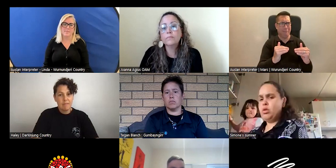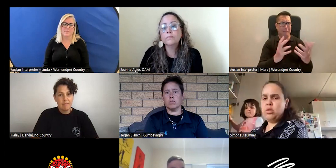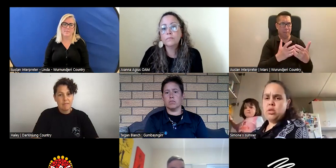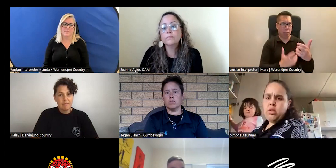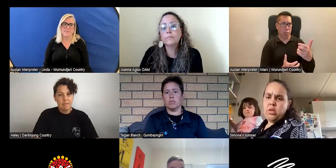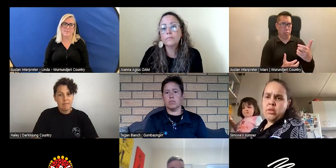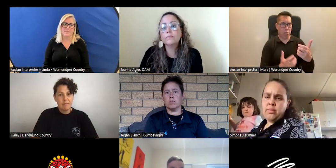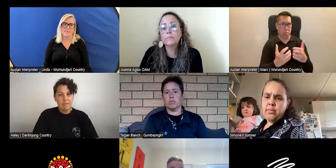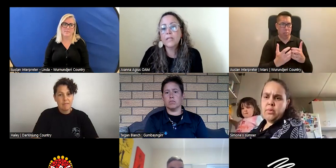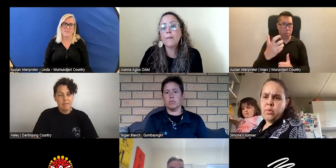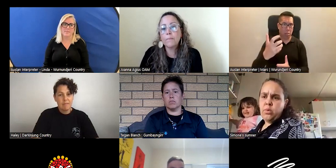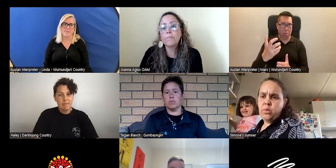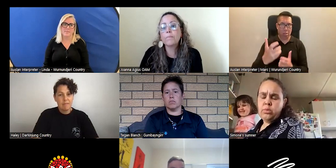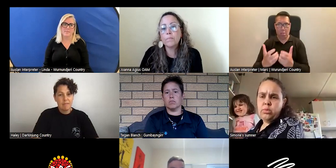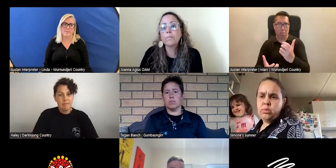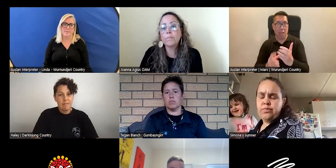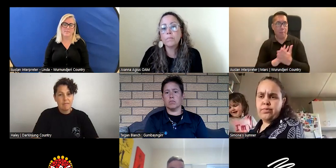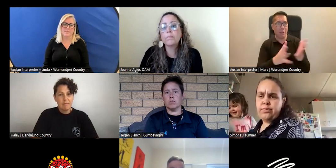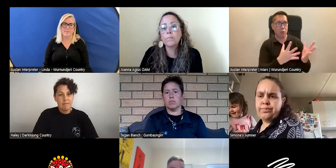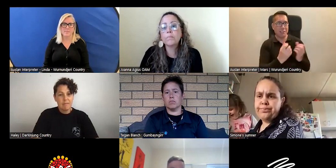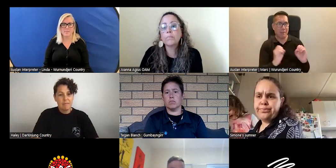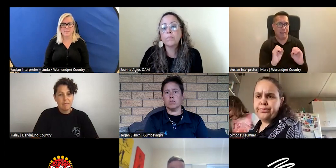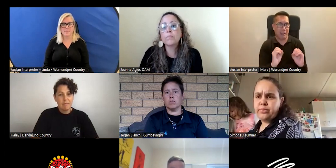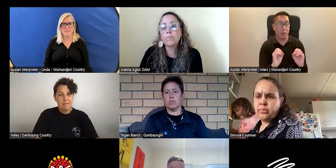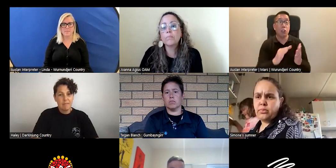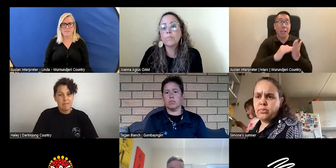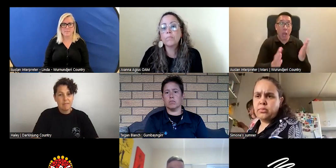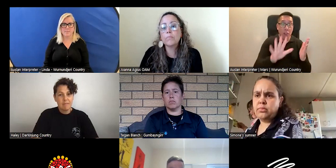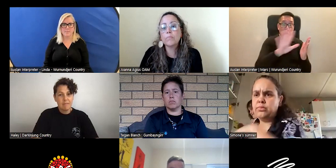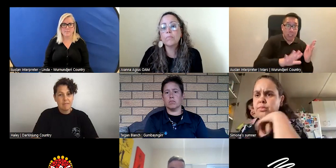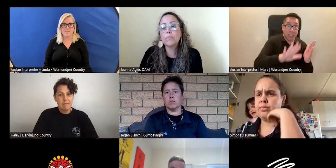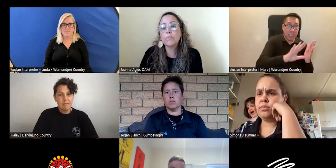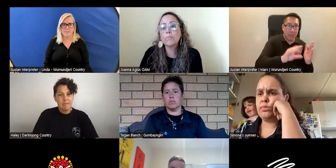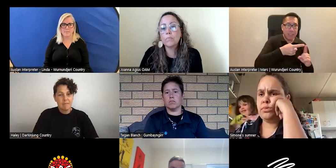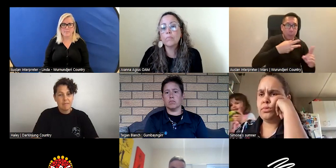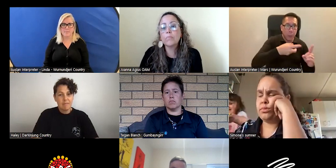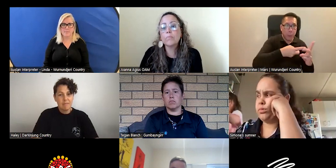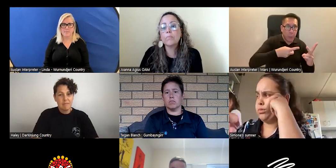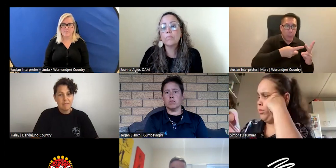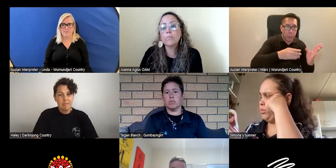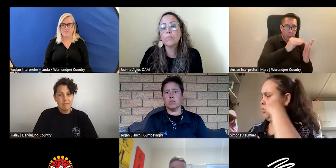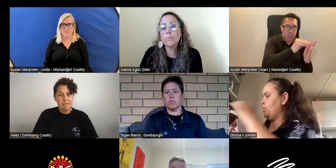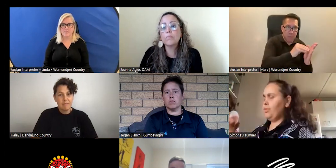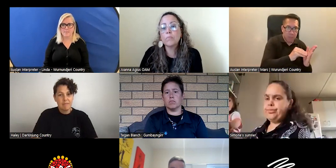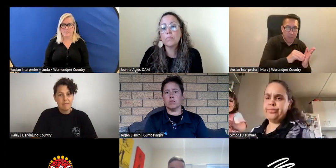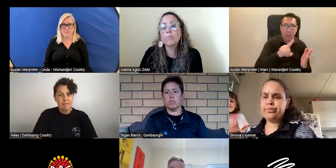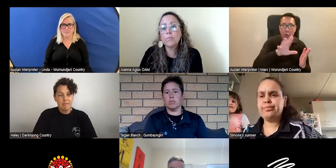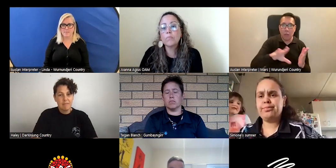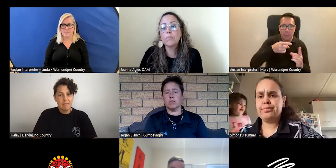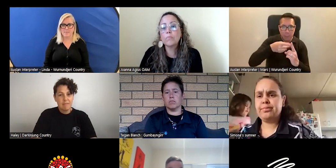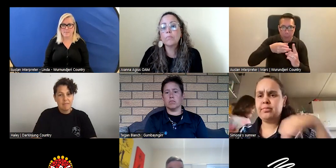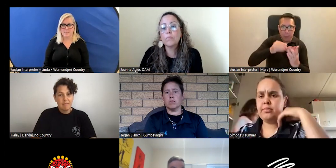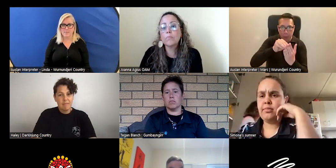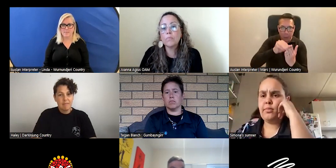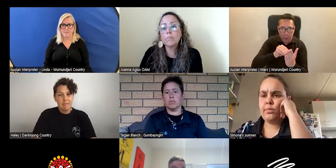get nothing. What we can do with the regions now is be very specific around what's happening with the